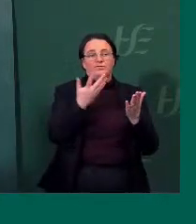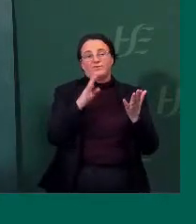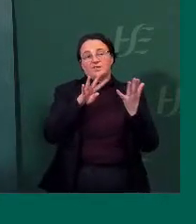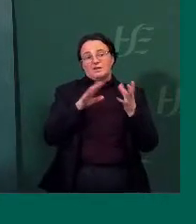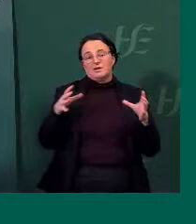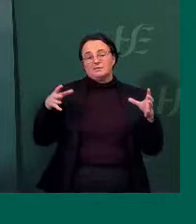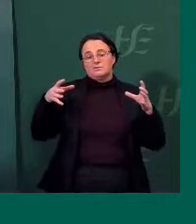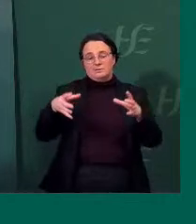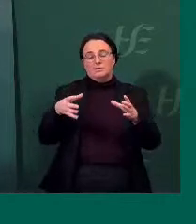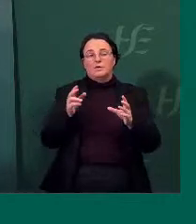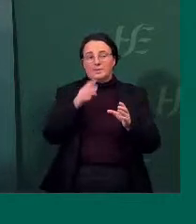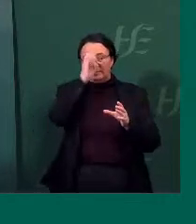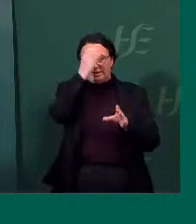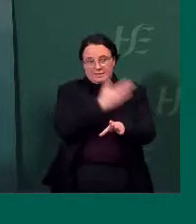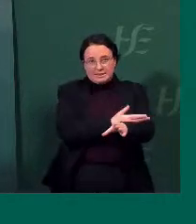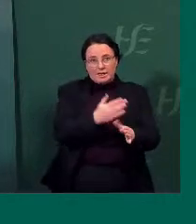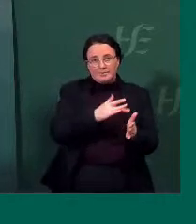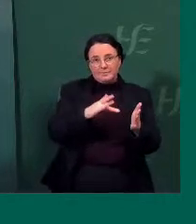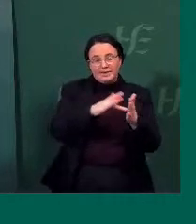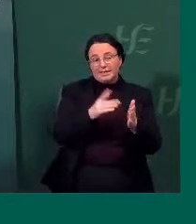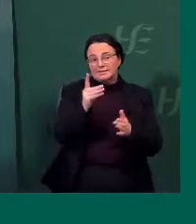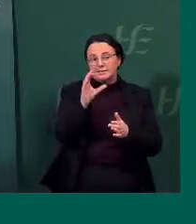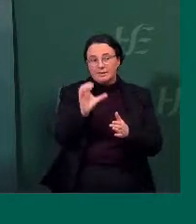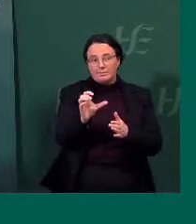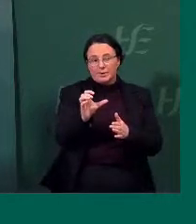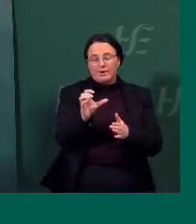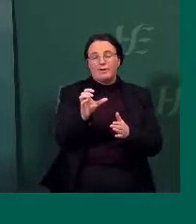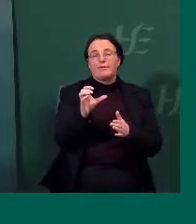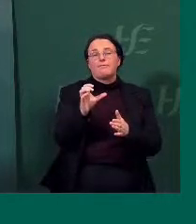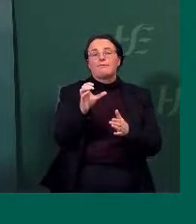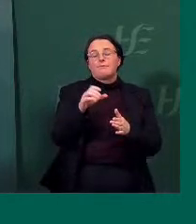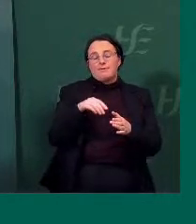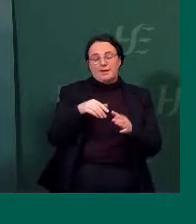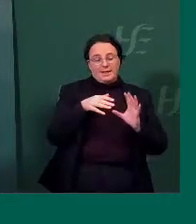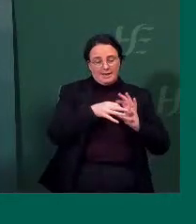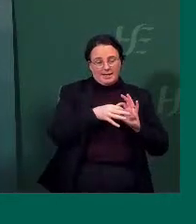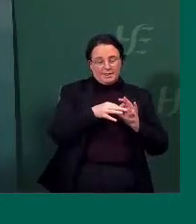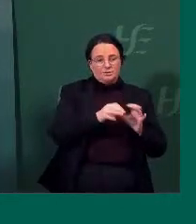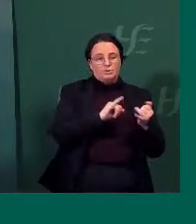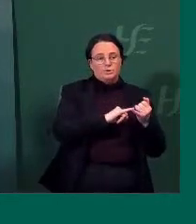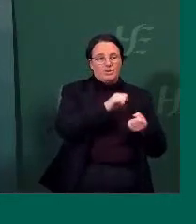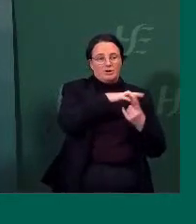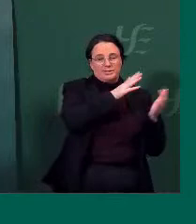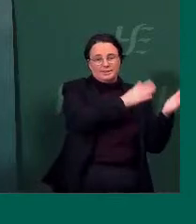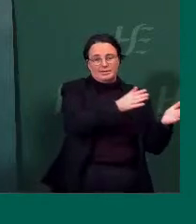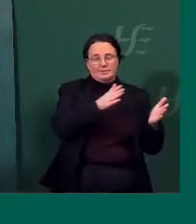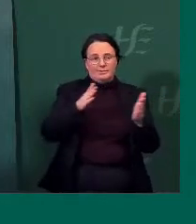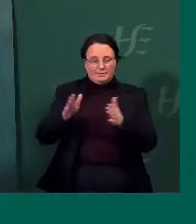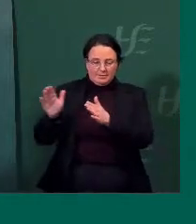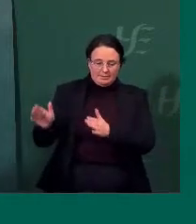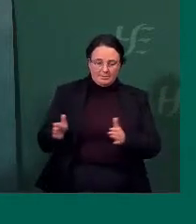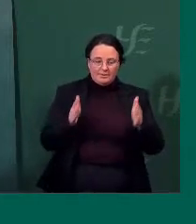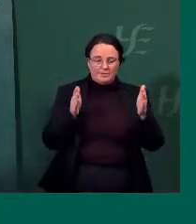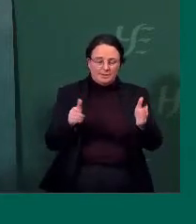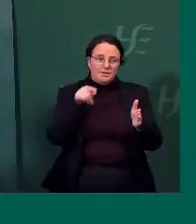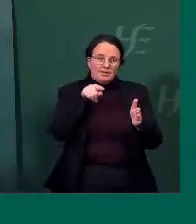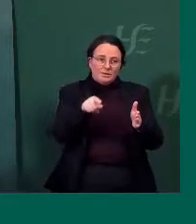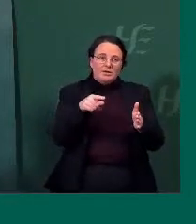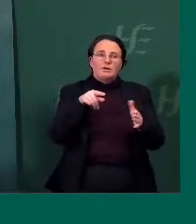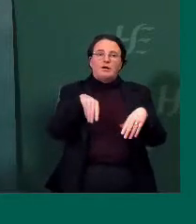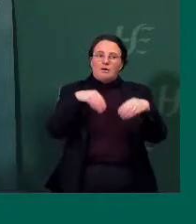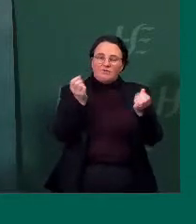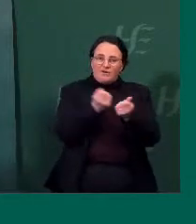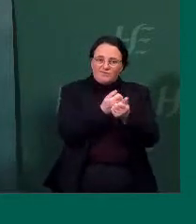again, we expect to commence that group around the middle of December in terms of our sequencing based on the NIAC priorities. And again, our aim is to compress and ensure we